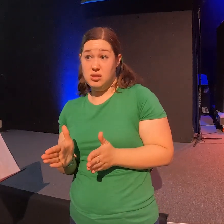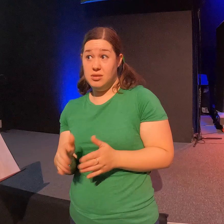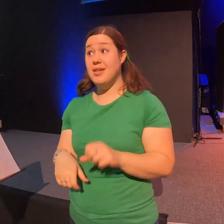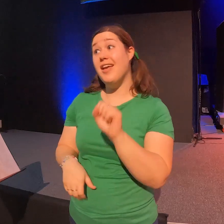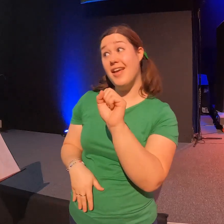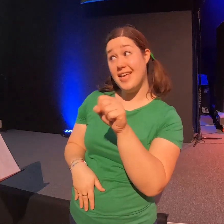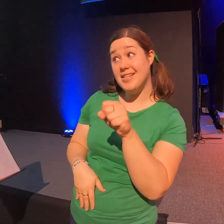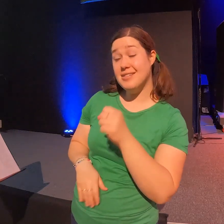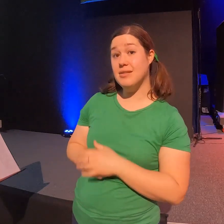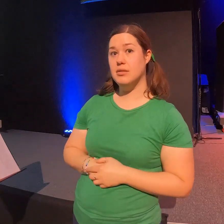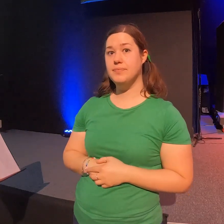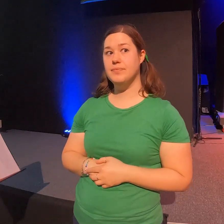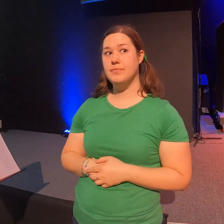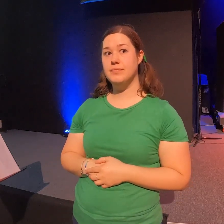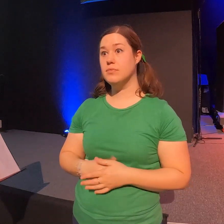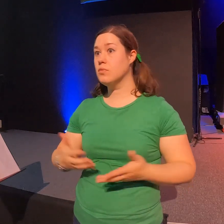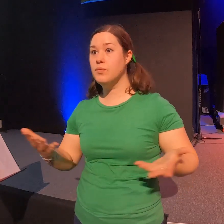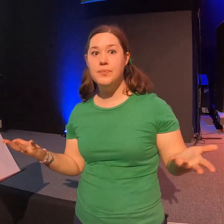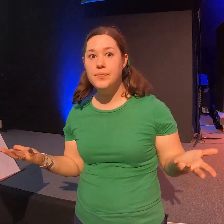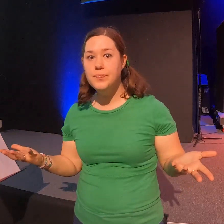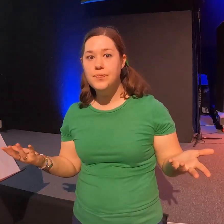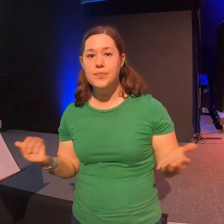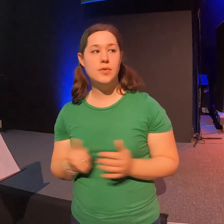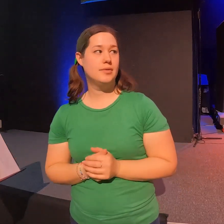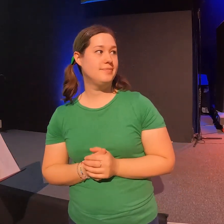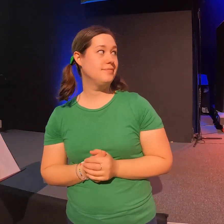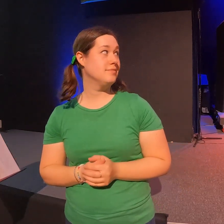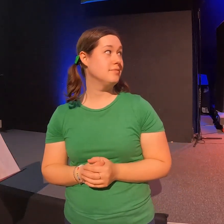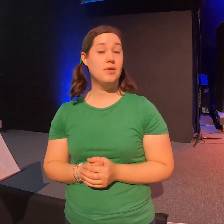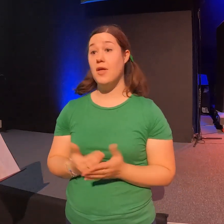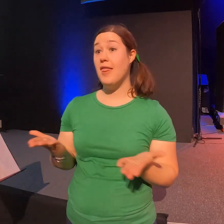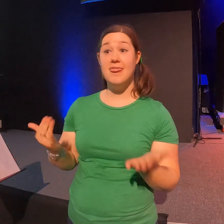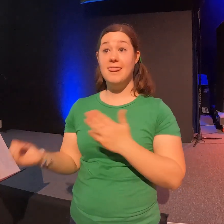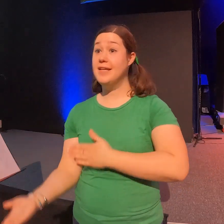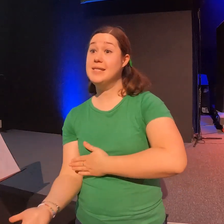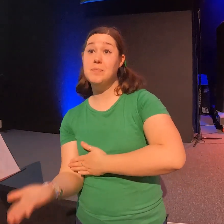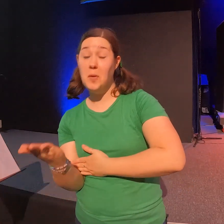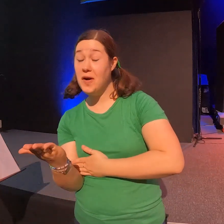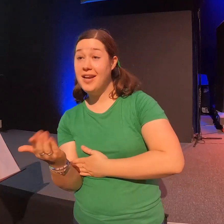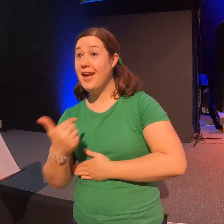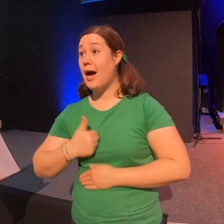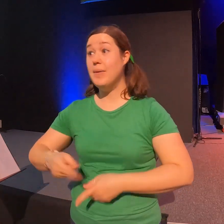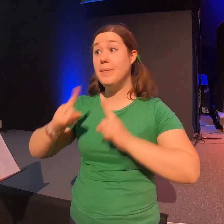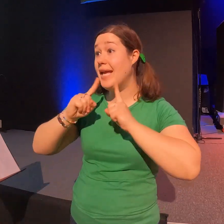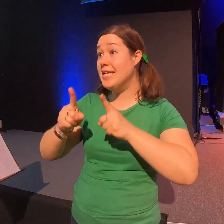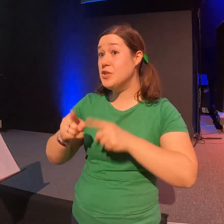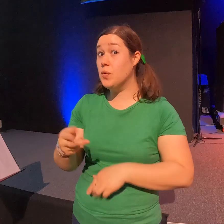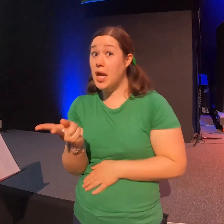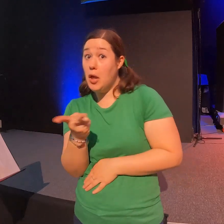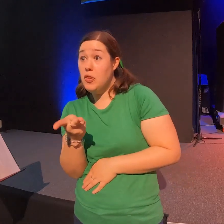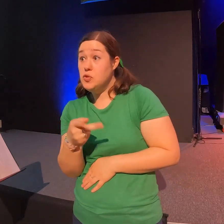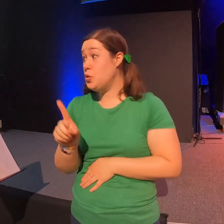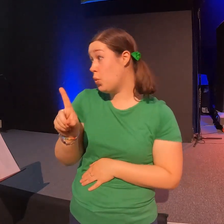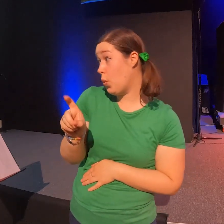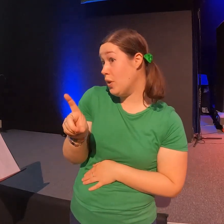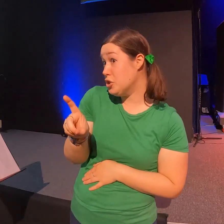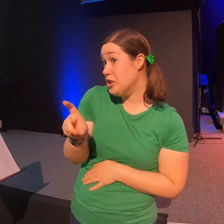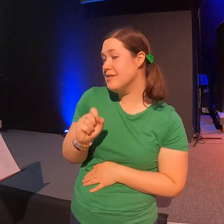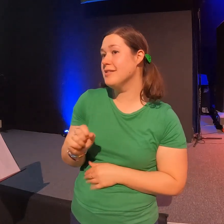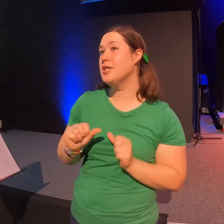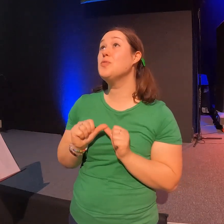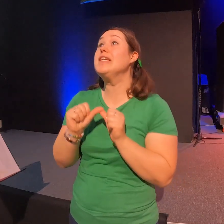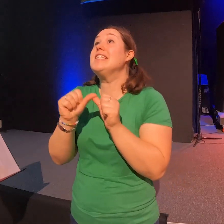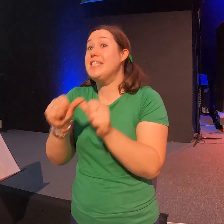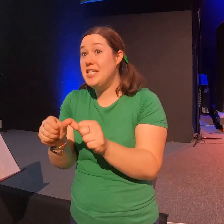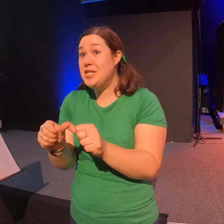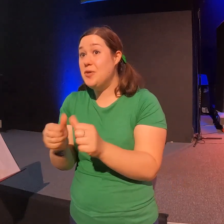Yes. Well, this morning, I'm going to be answering those two questions as we continue